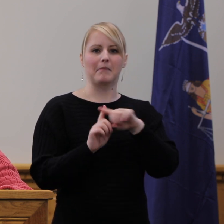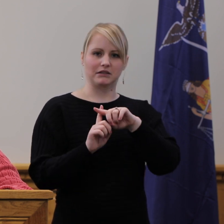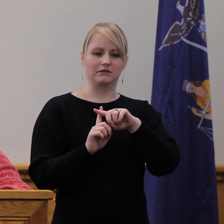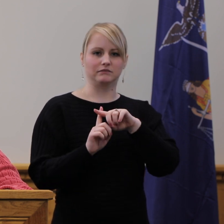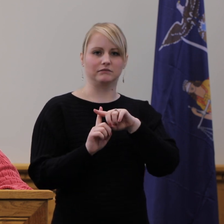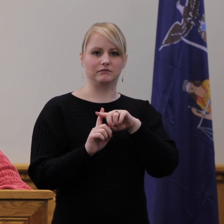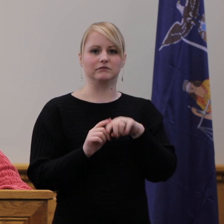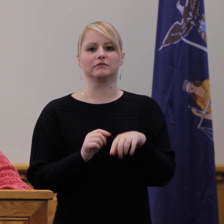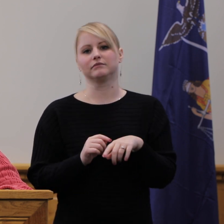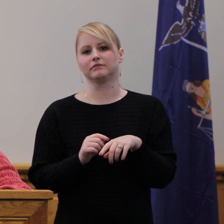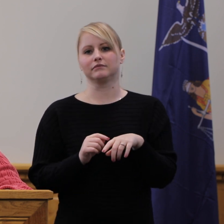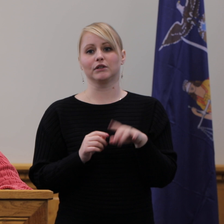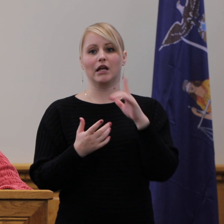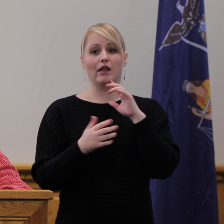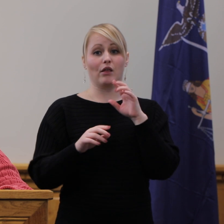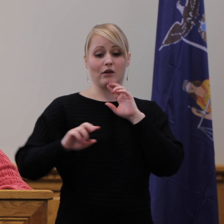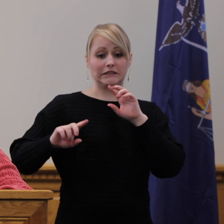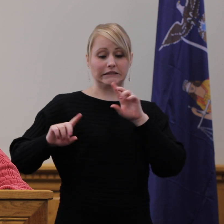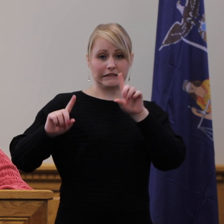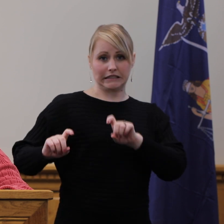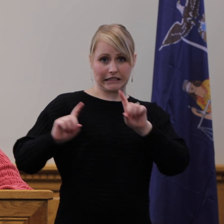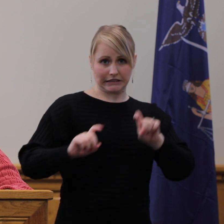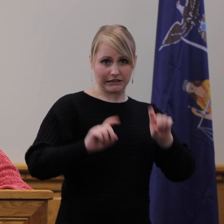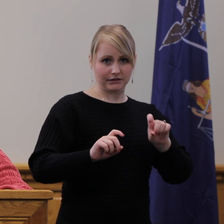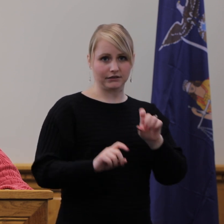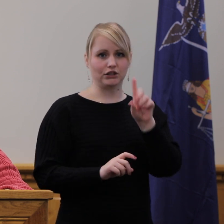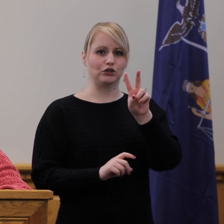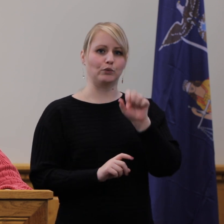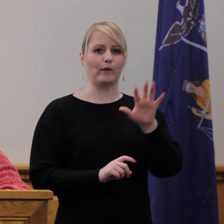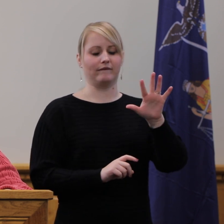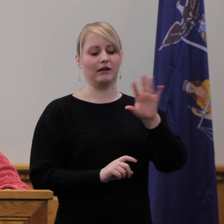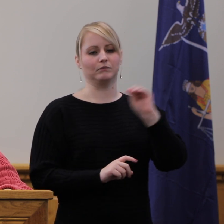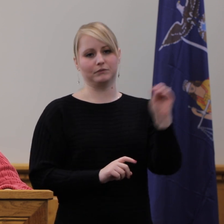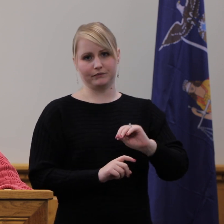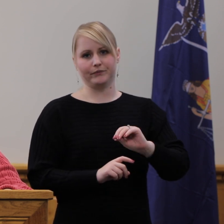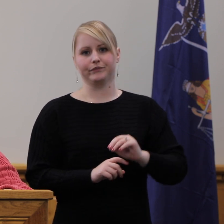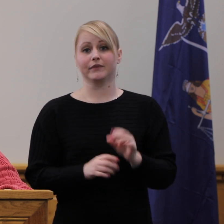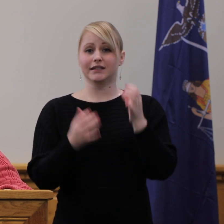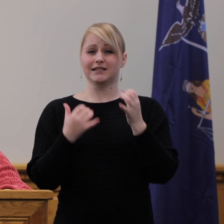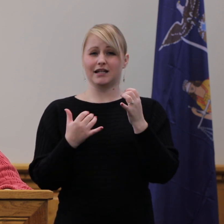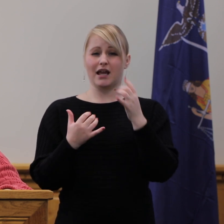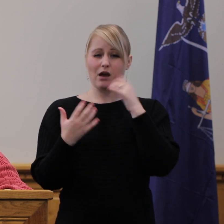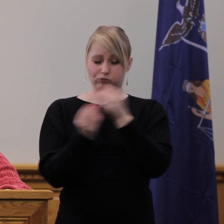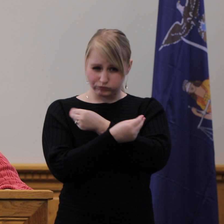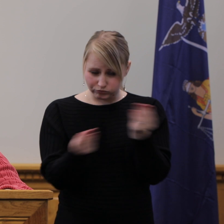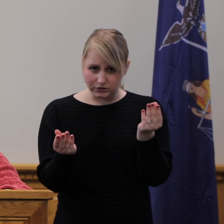antibody testing is 2.5%. Today, I also wanted to mention that this week is National Lead